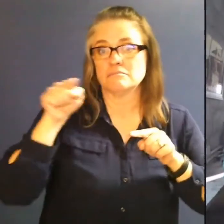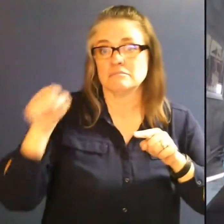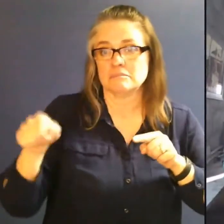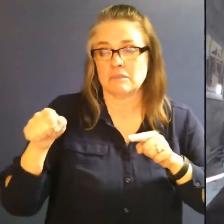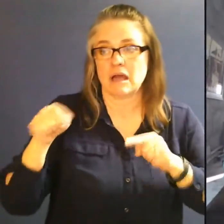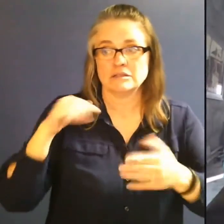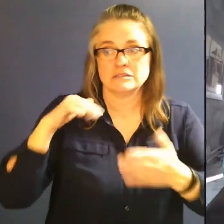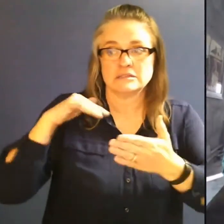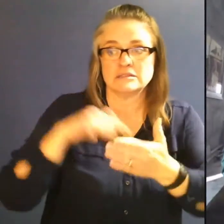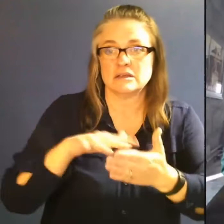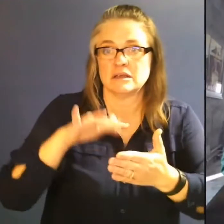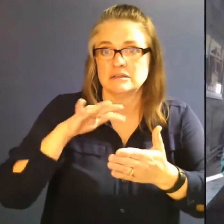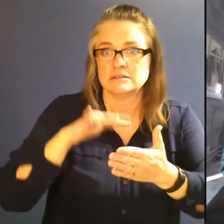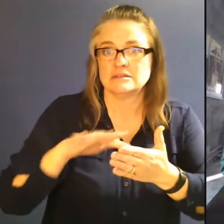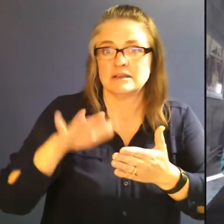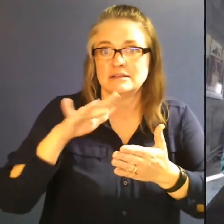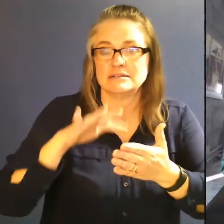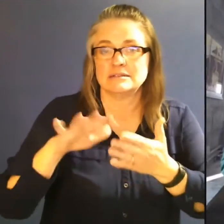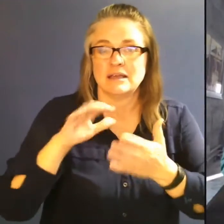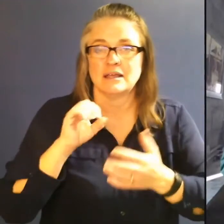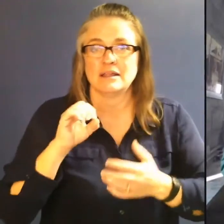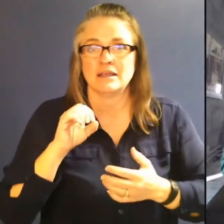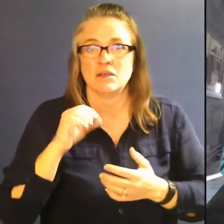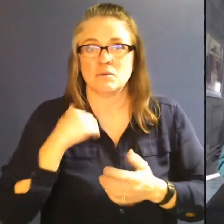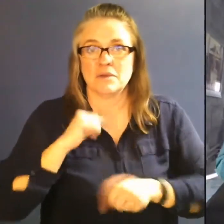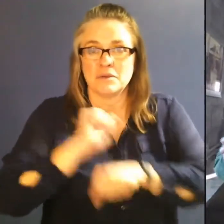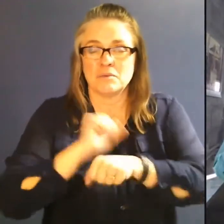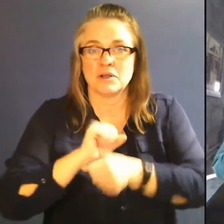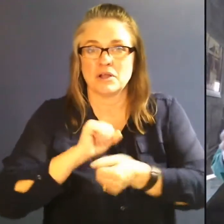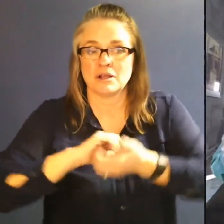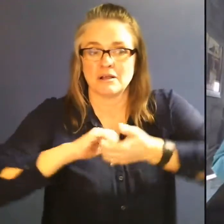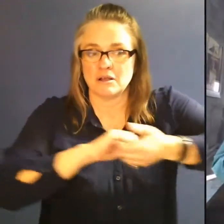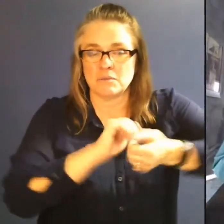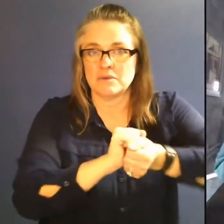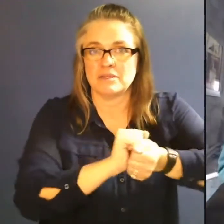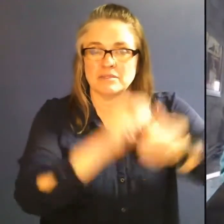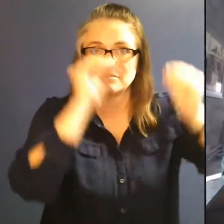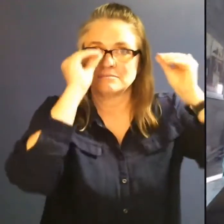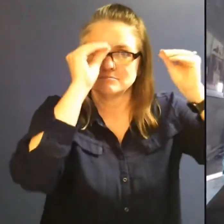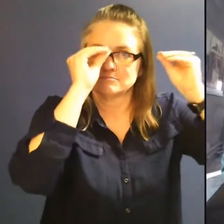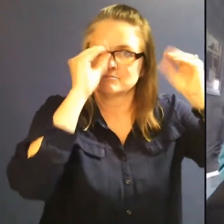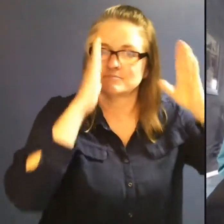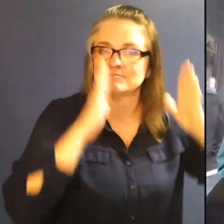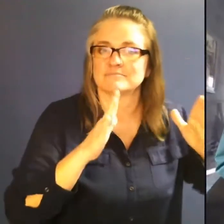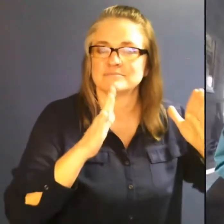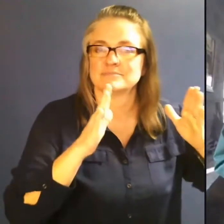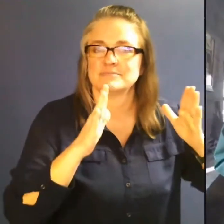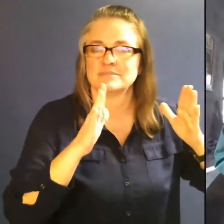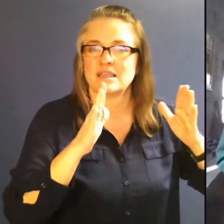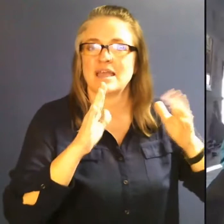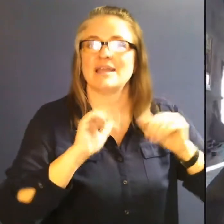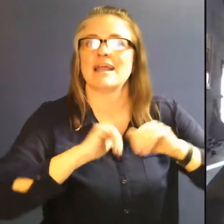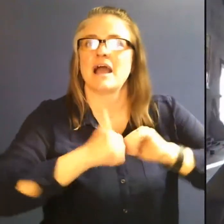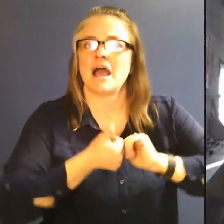this professor figuring out how the climate has been affecting